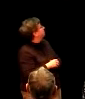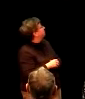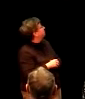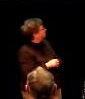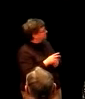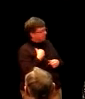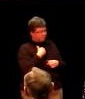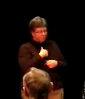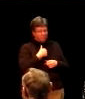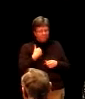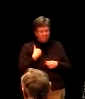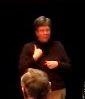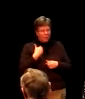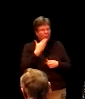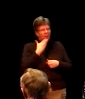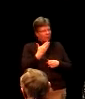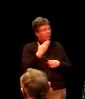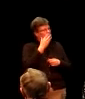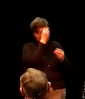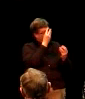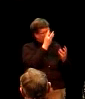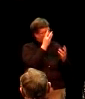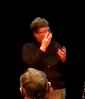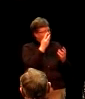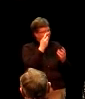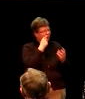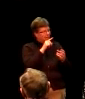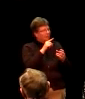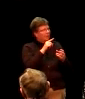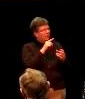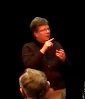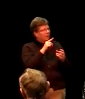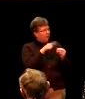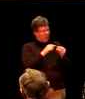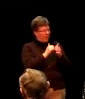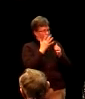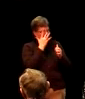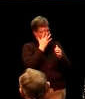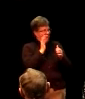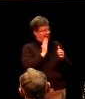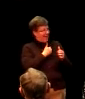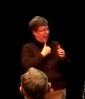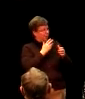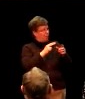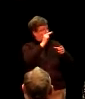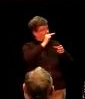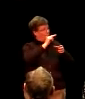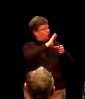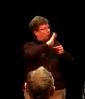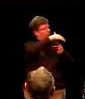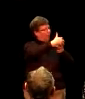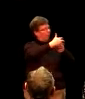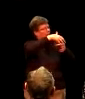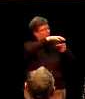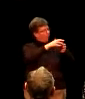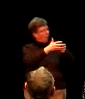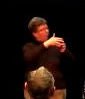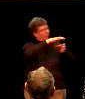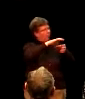so we have good sources for wiggles to form and start in those Rossby